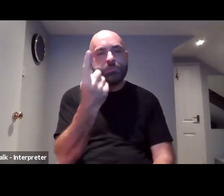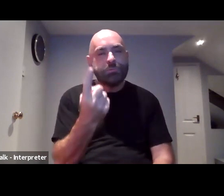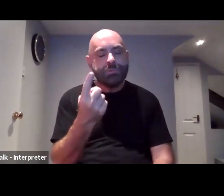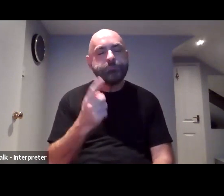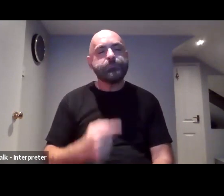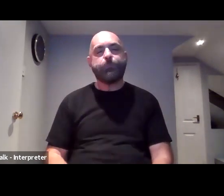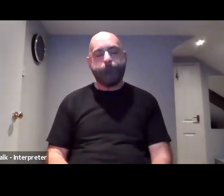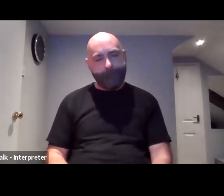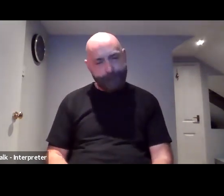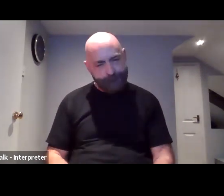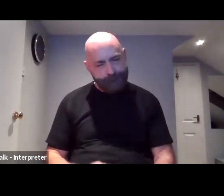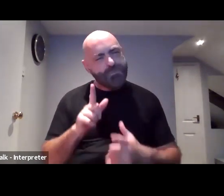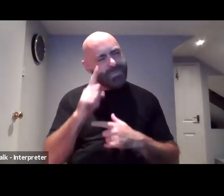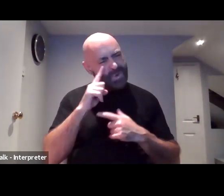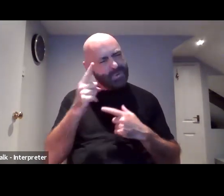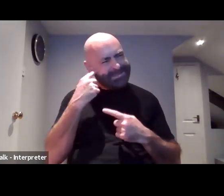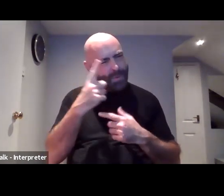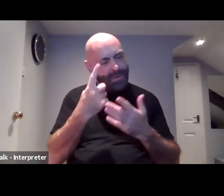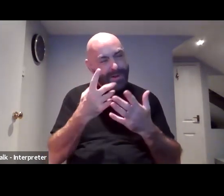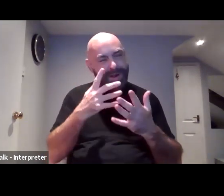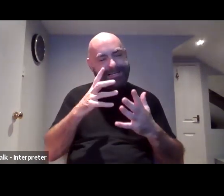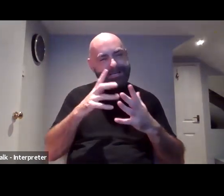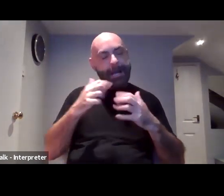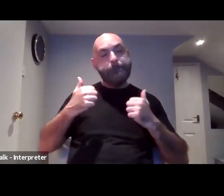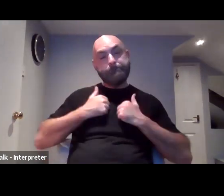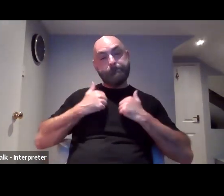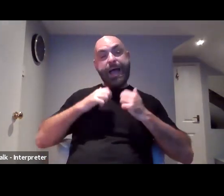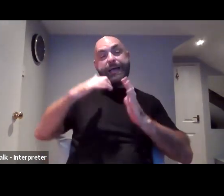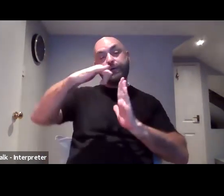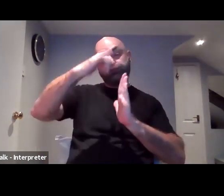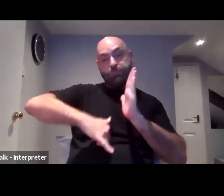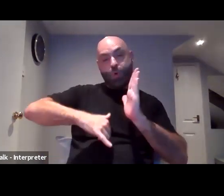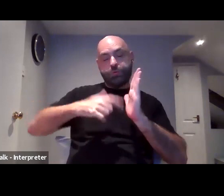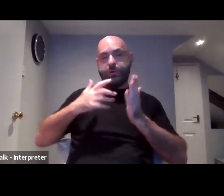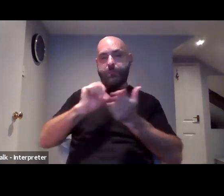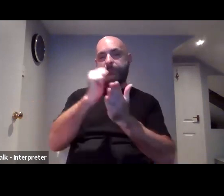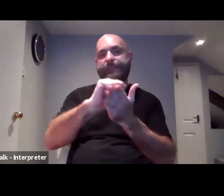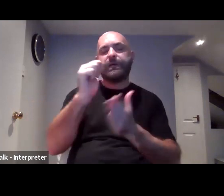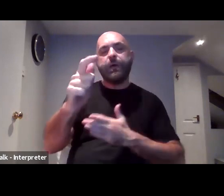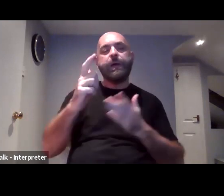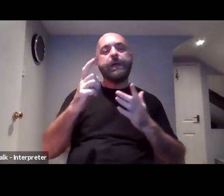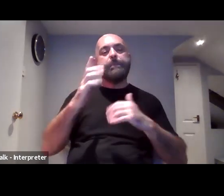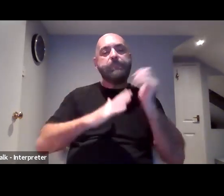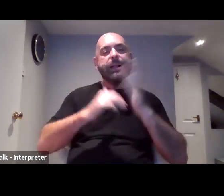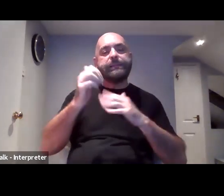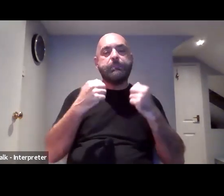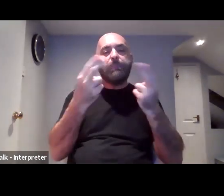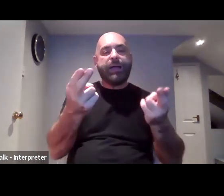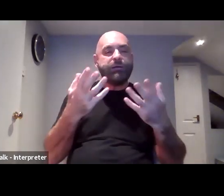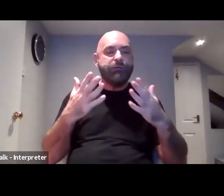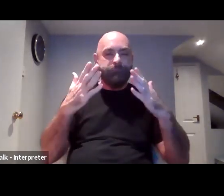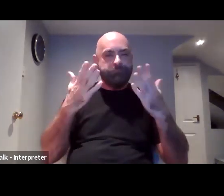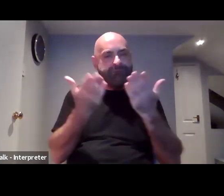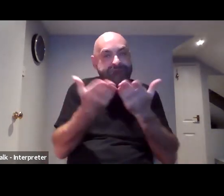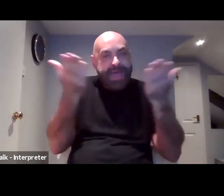Now you see what I'm starting to get at when I titled my report that I published today, Build Back Fairer.